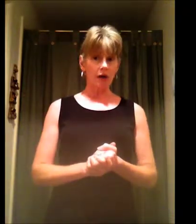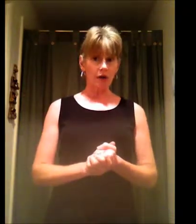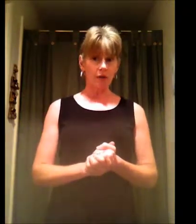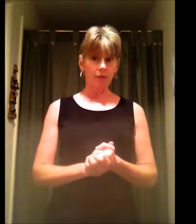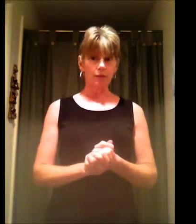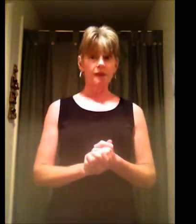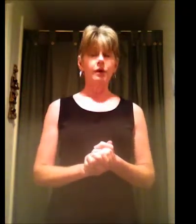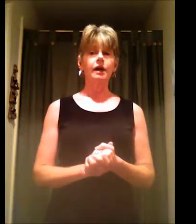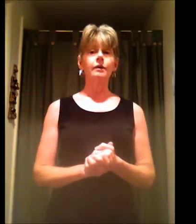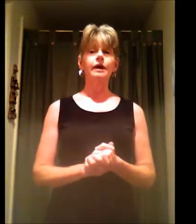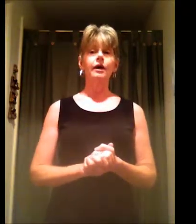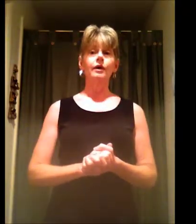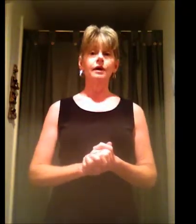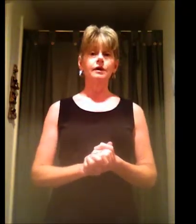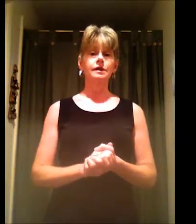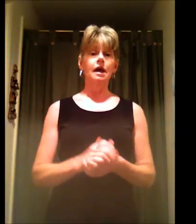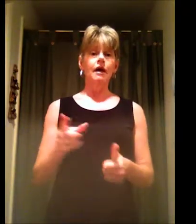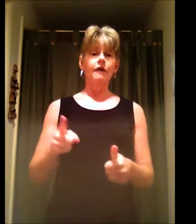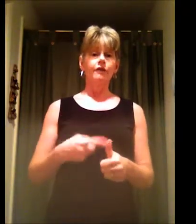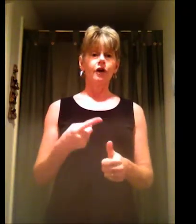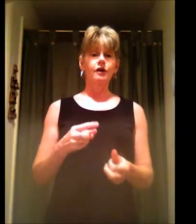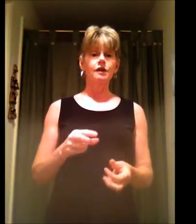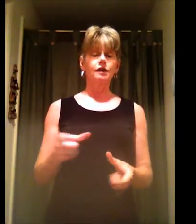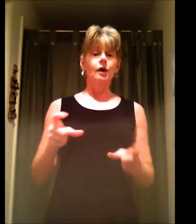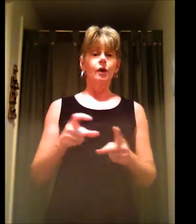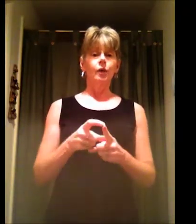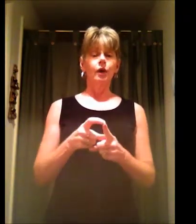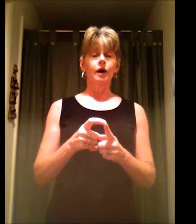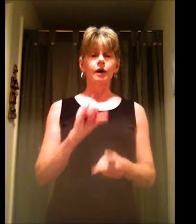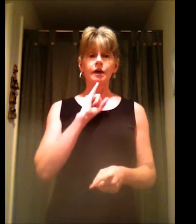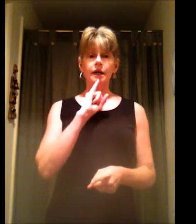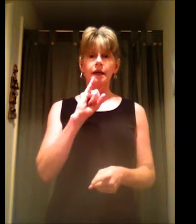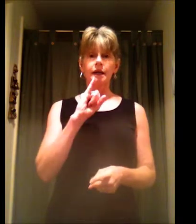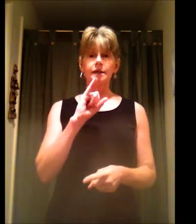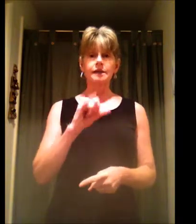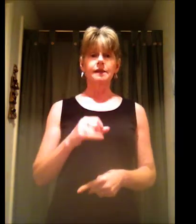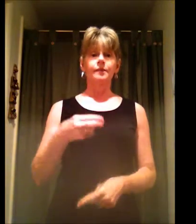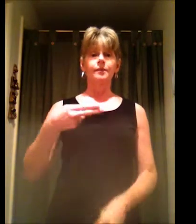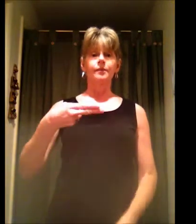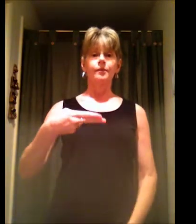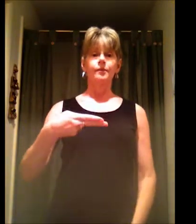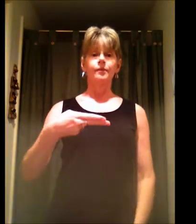you. So here we go. Here's first word is.